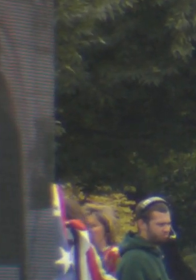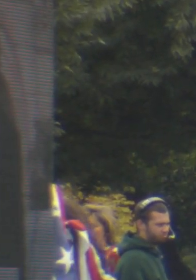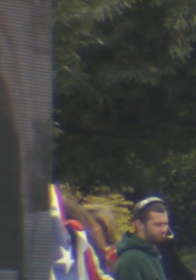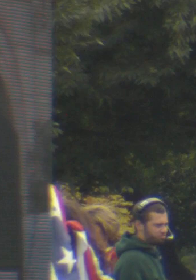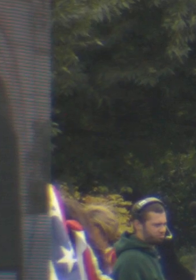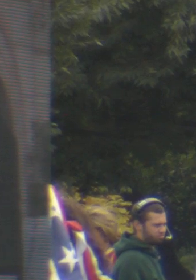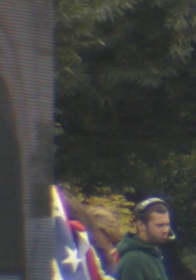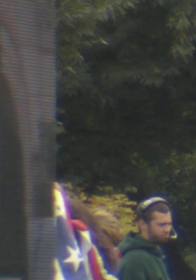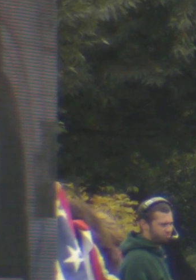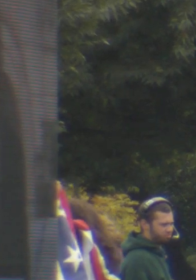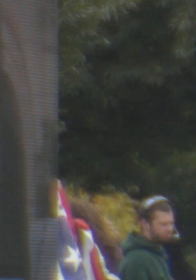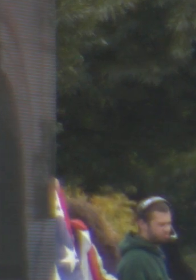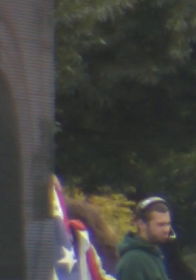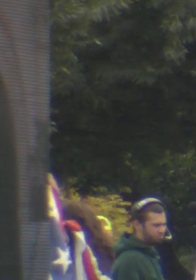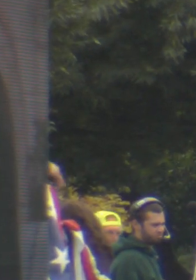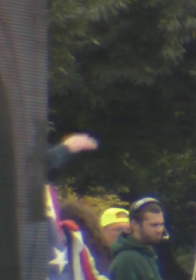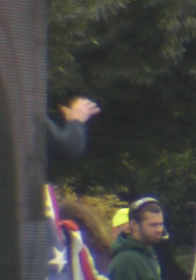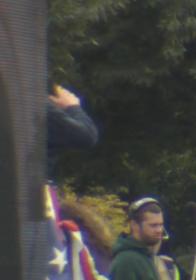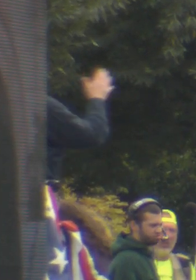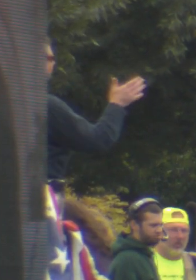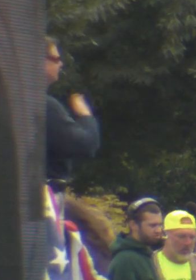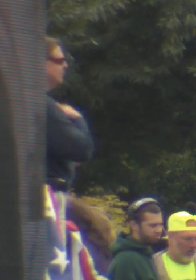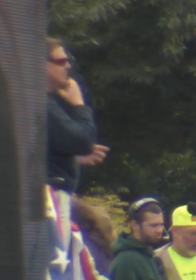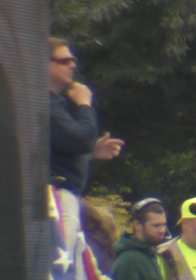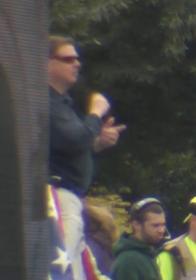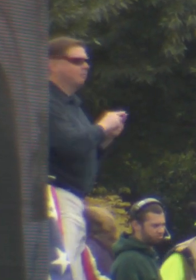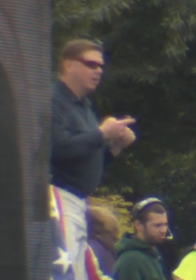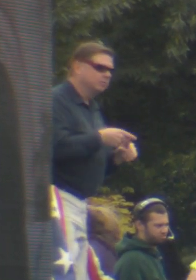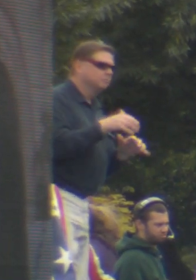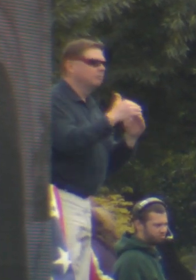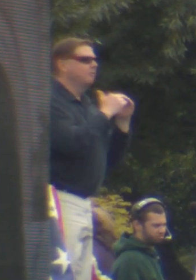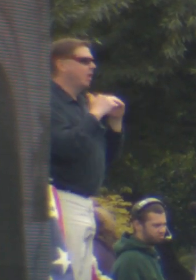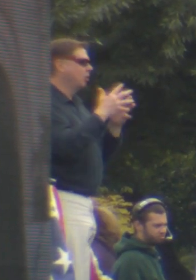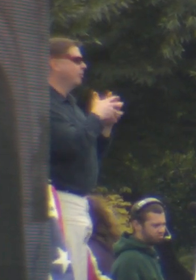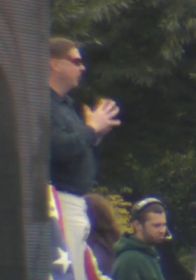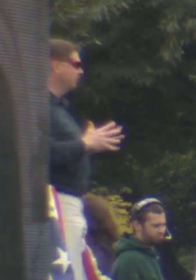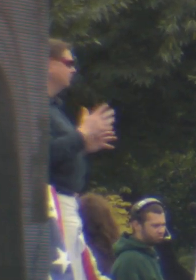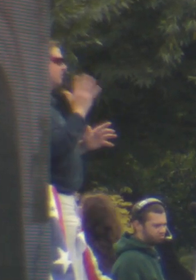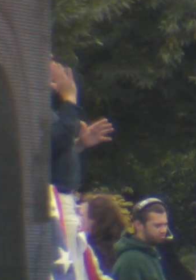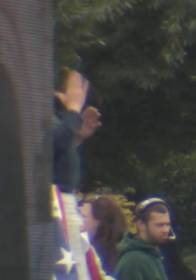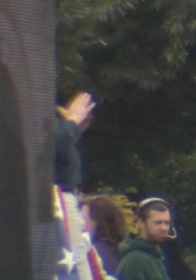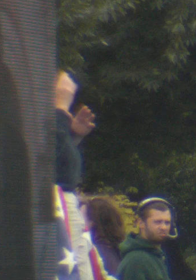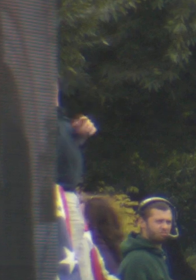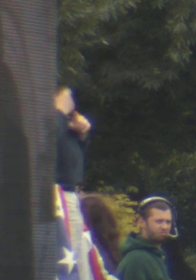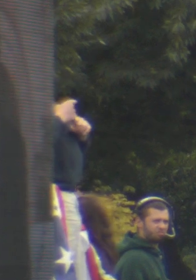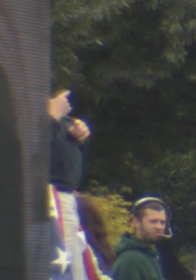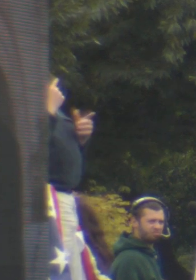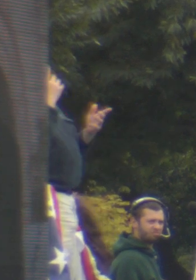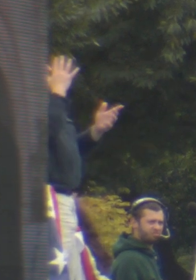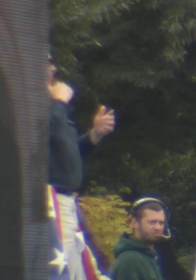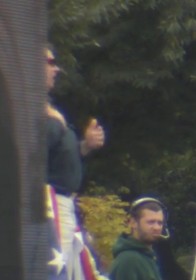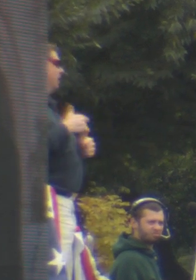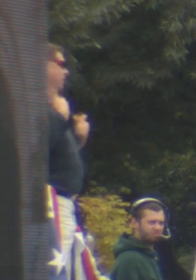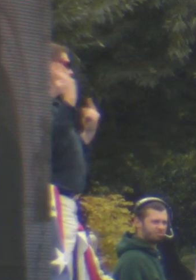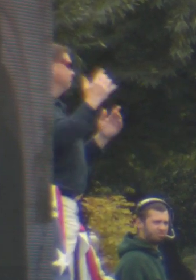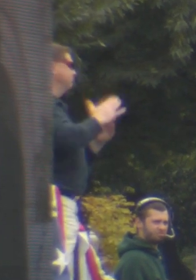My dear friends, fellow Americans, this is a great day, the greatest day of my life.